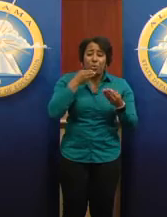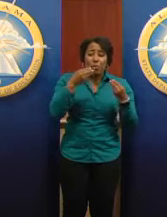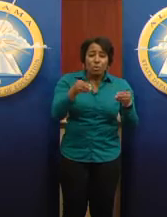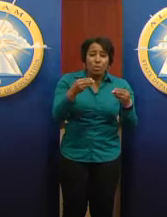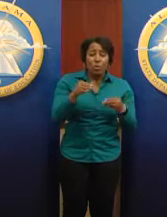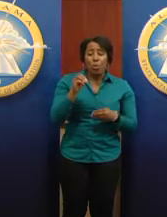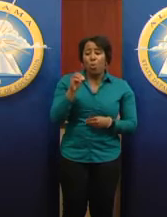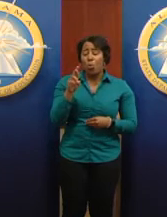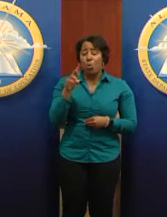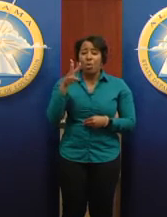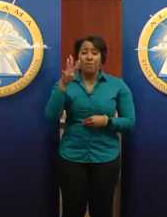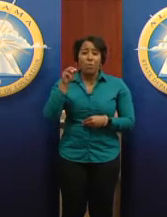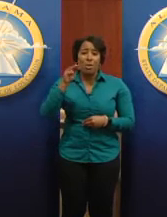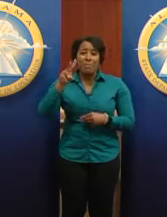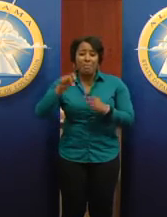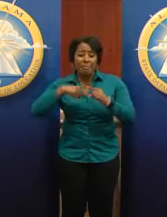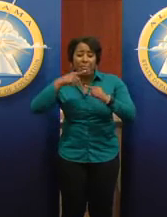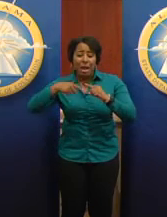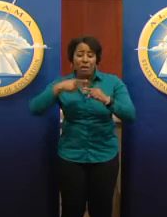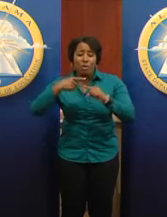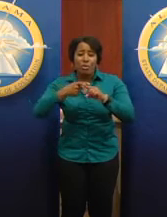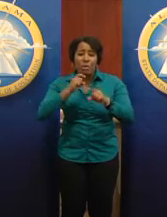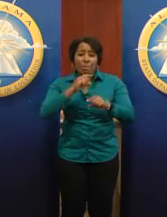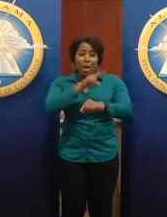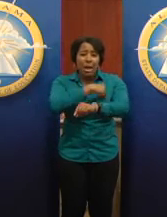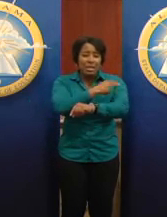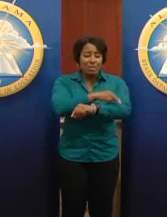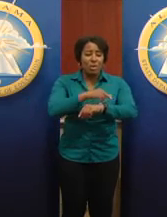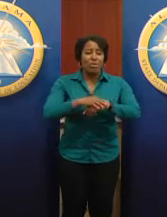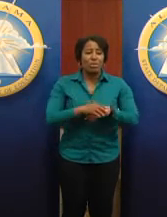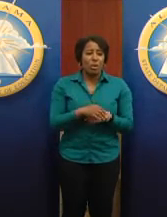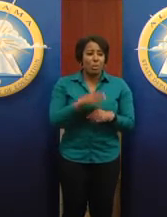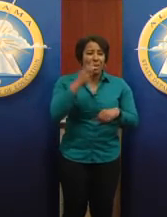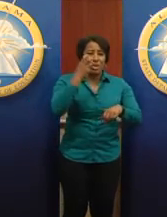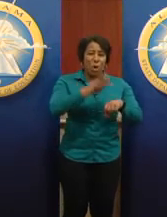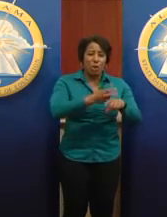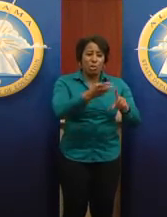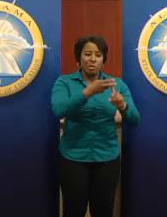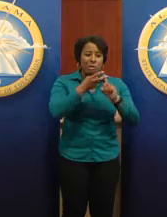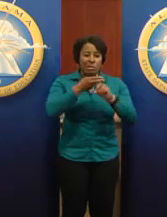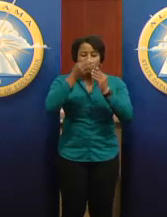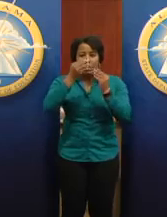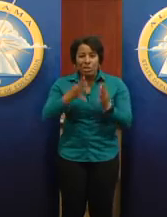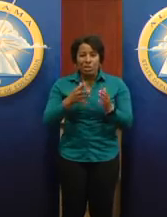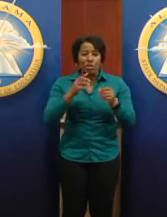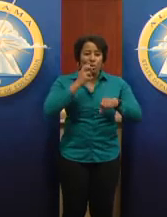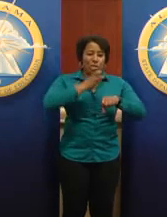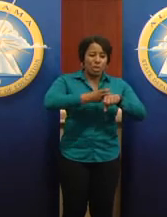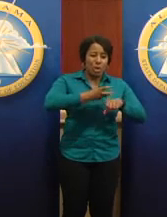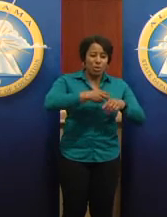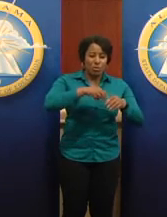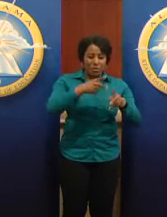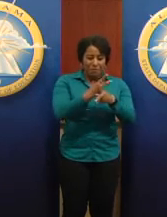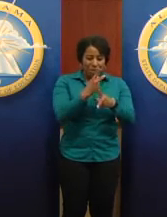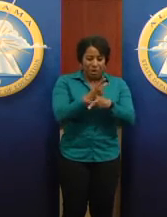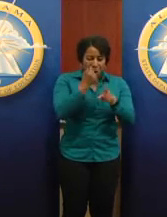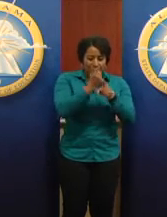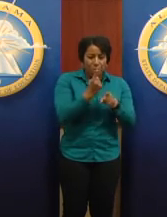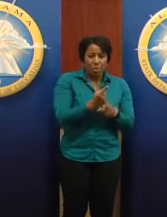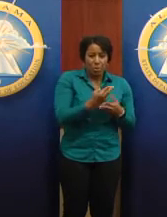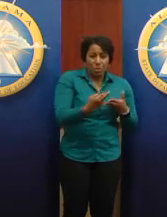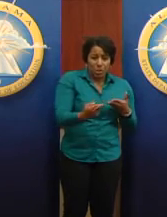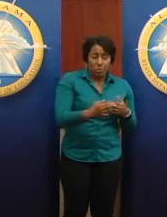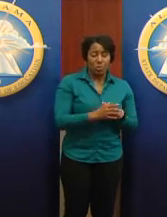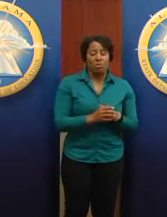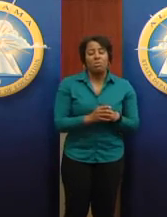the same issues because it's hard to recruit teachers there, it's hard to get resources into some of those schools. And then we have other schools